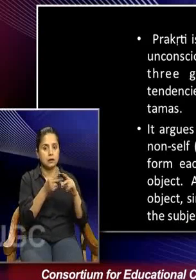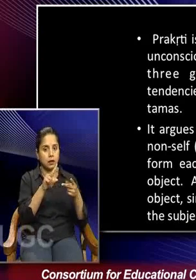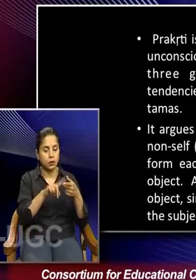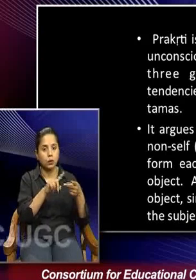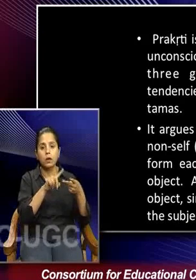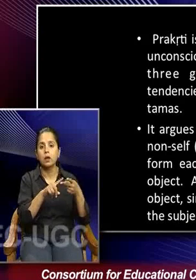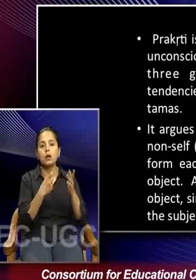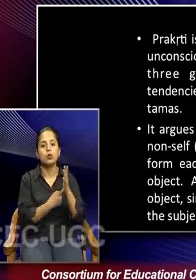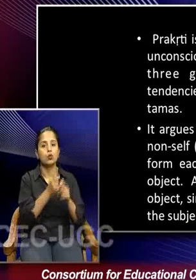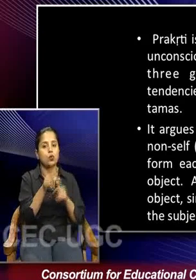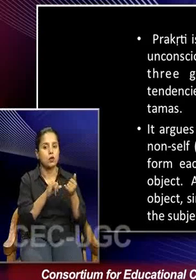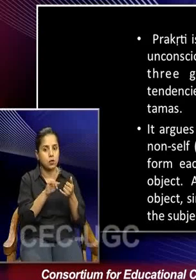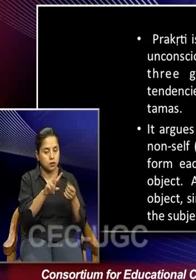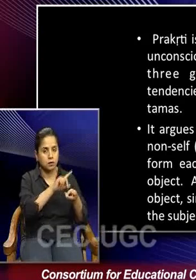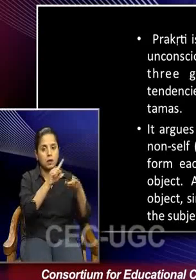rajas, and tamas.